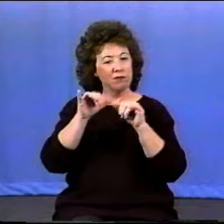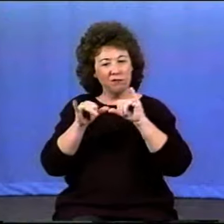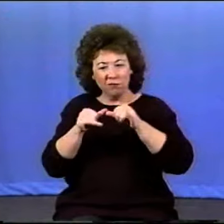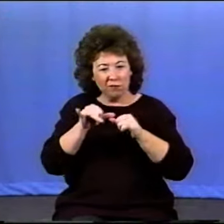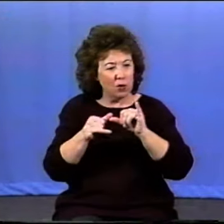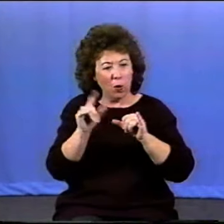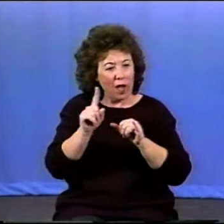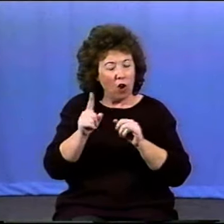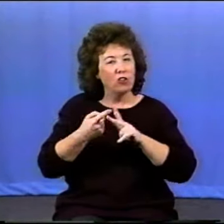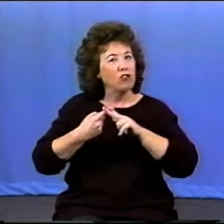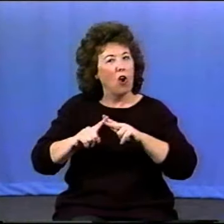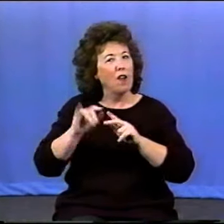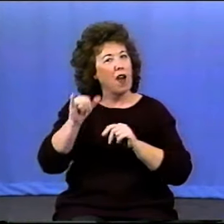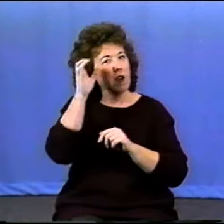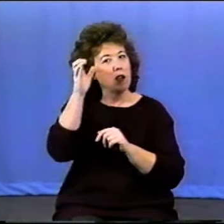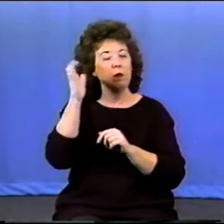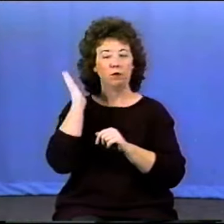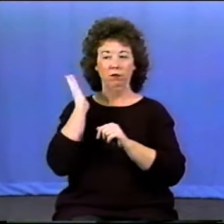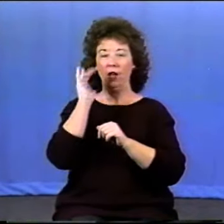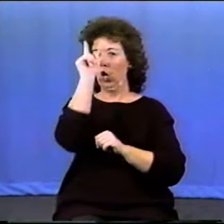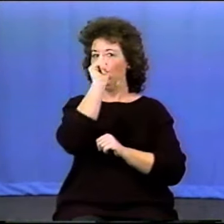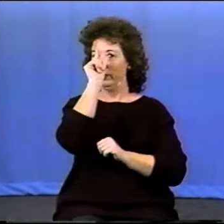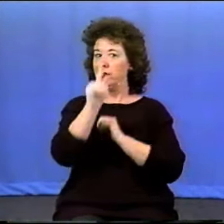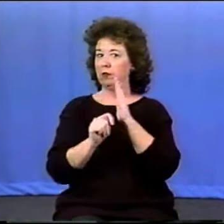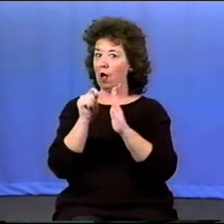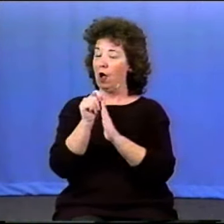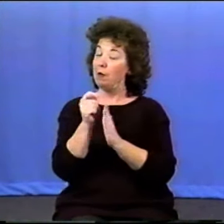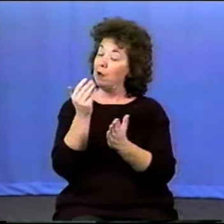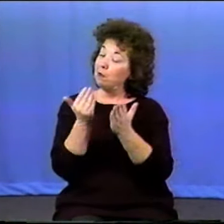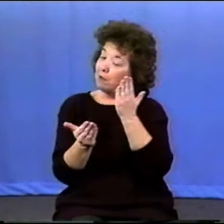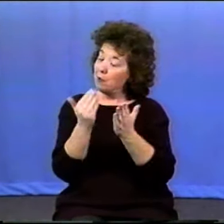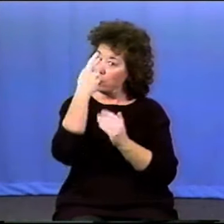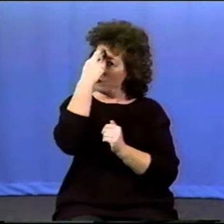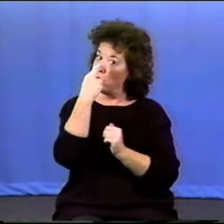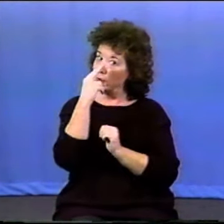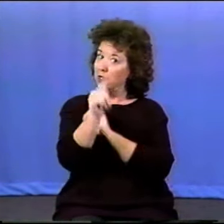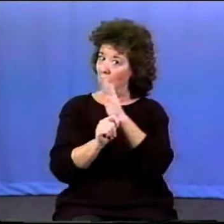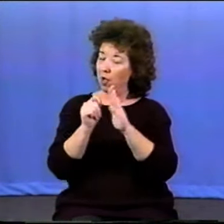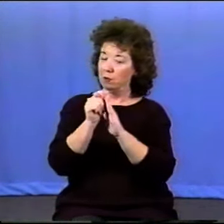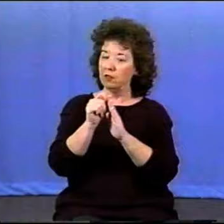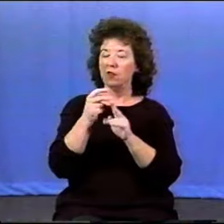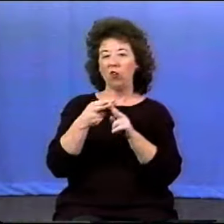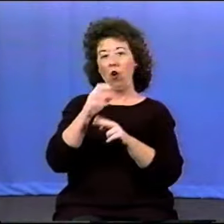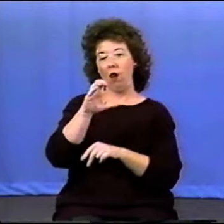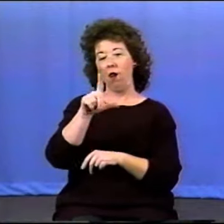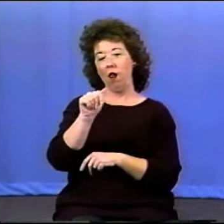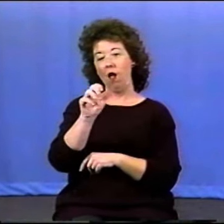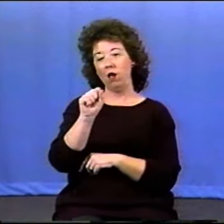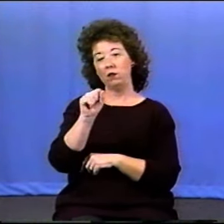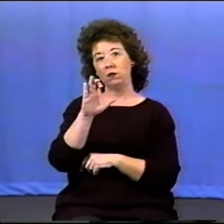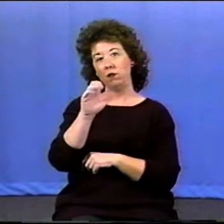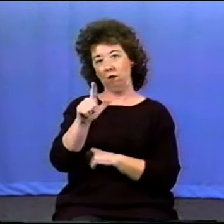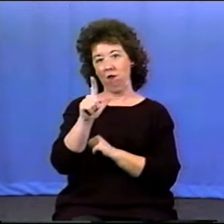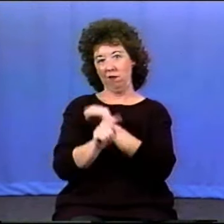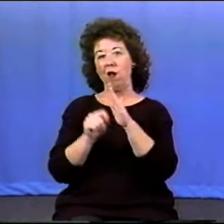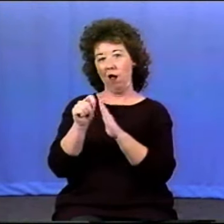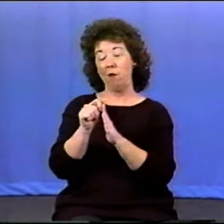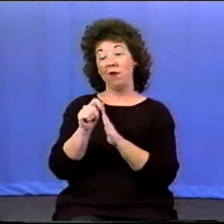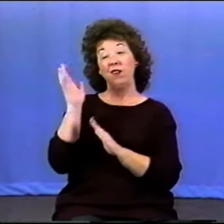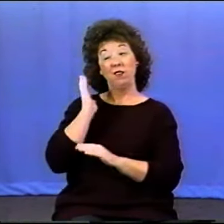Greeks, probably even further. But in classical times, Greek and Roman times, most sailing,